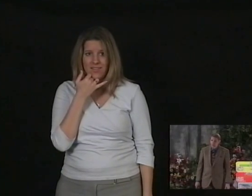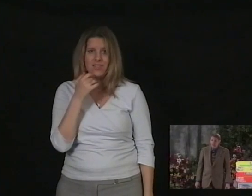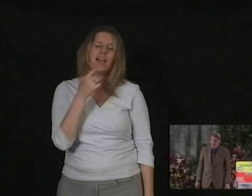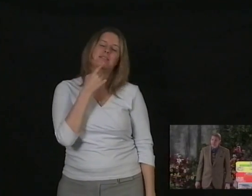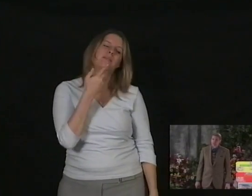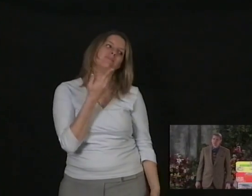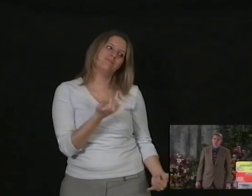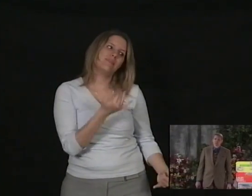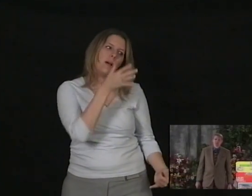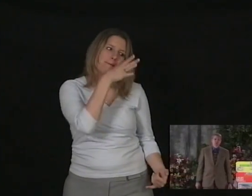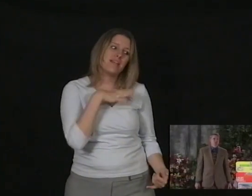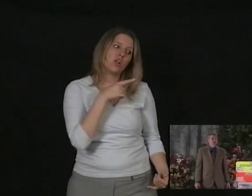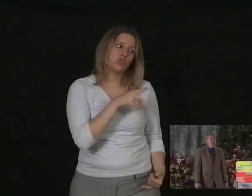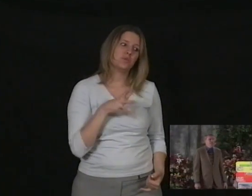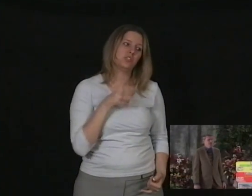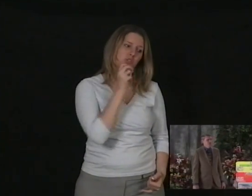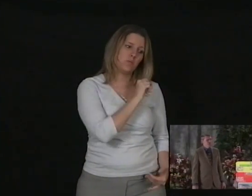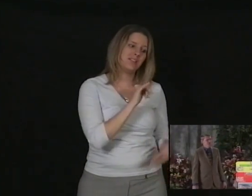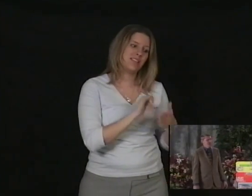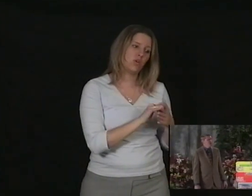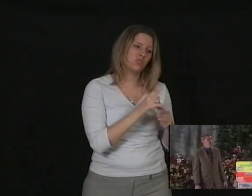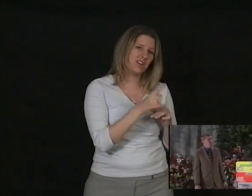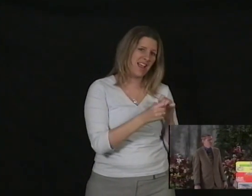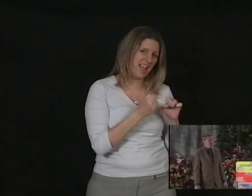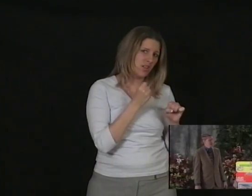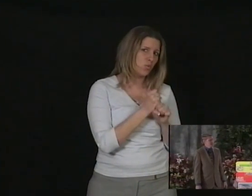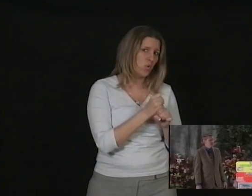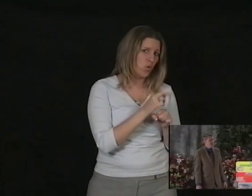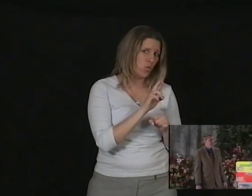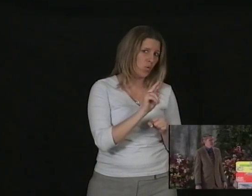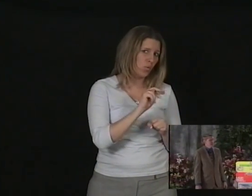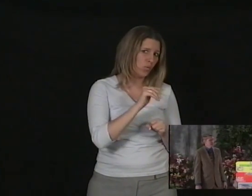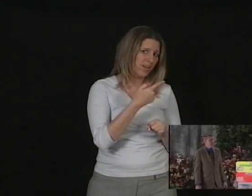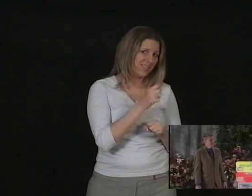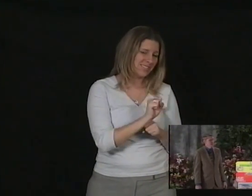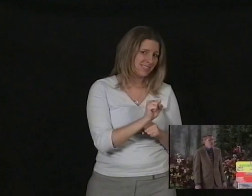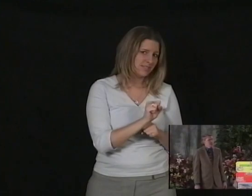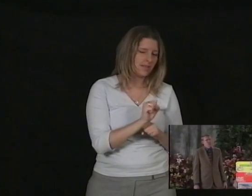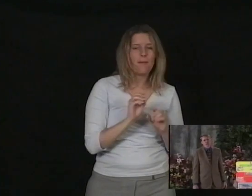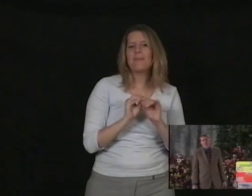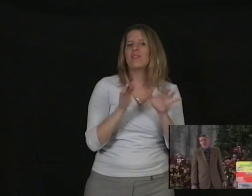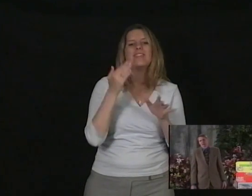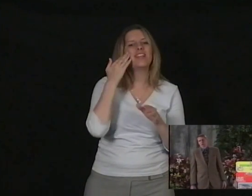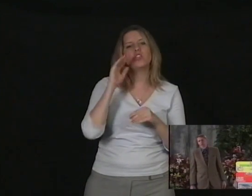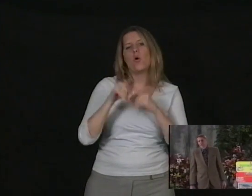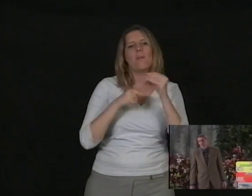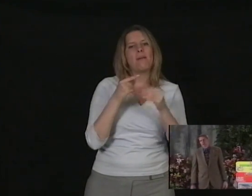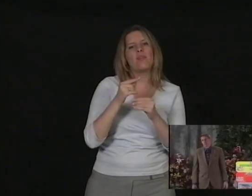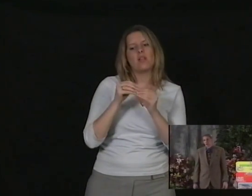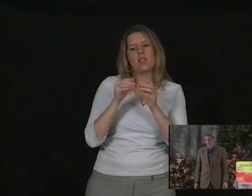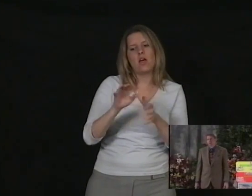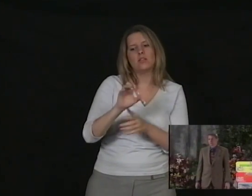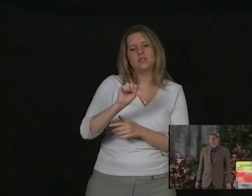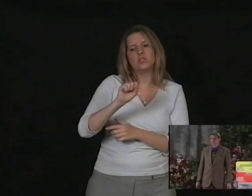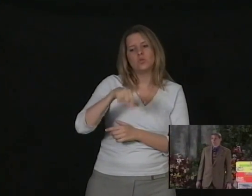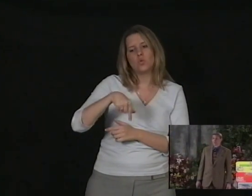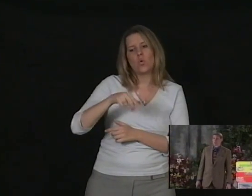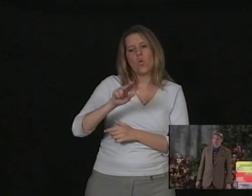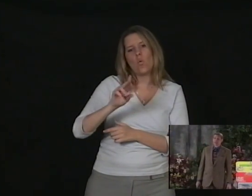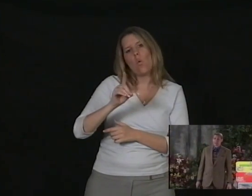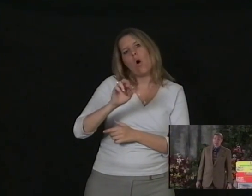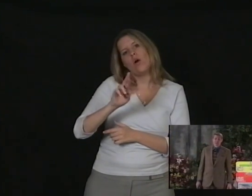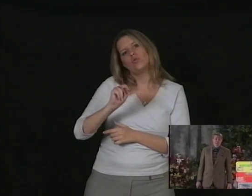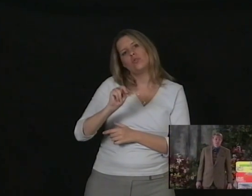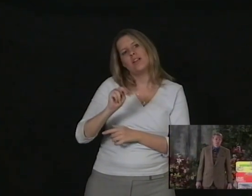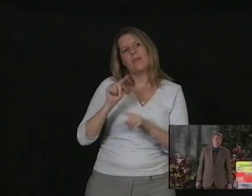I said, now fellas, aren't you assuming those are annual rings? See, apparently they didn't know about the lost squadron, but some